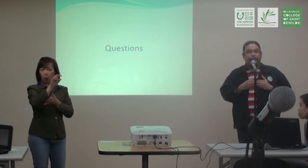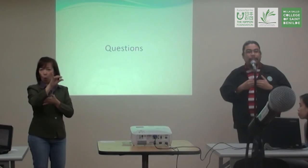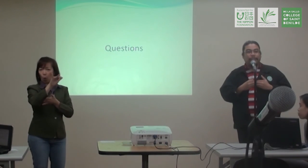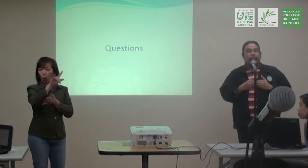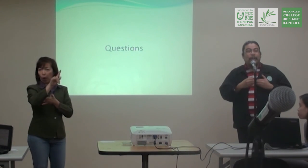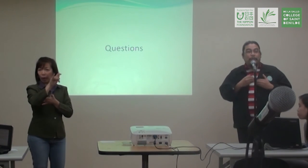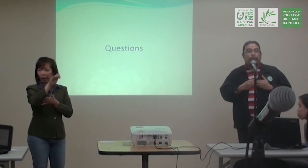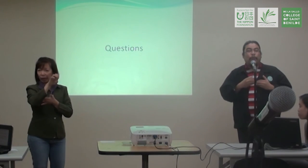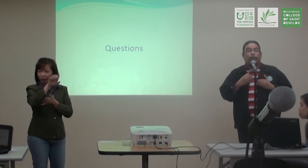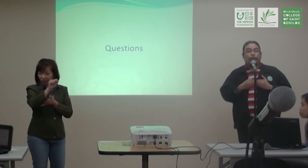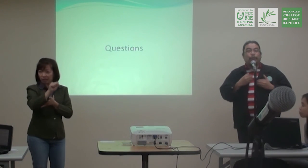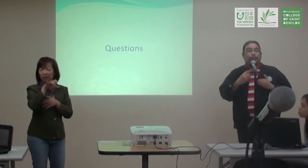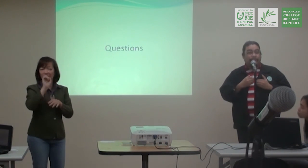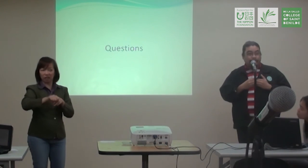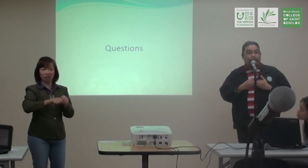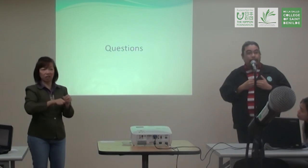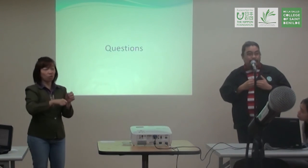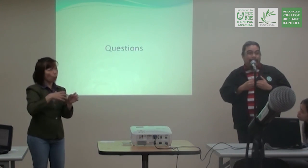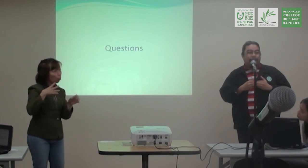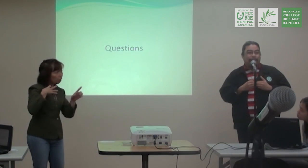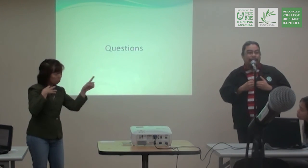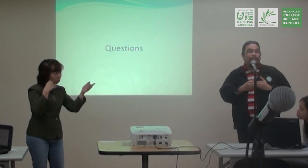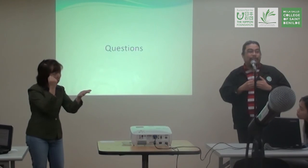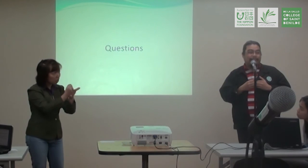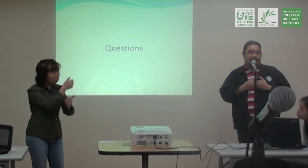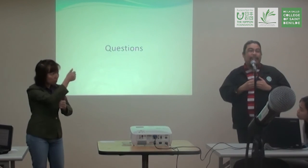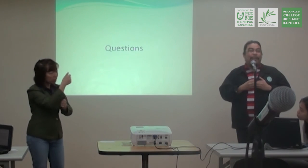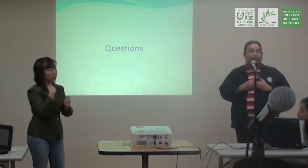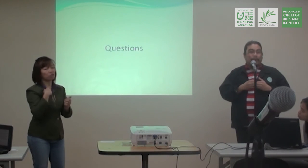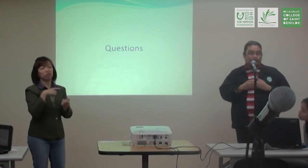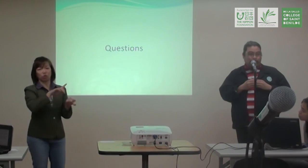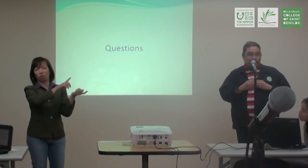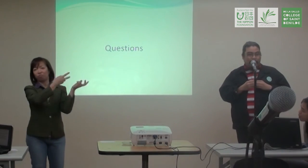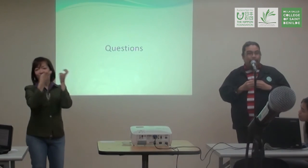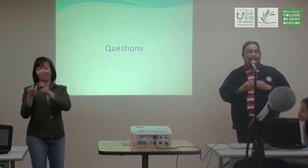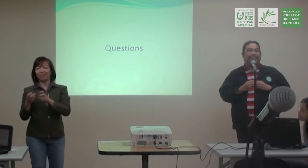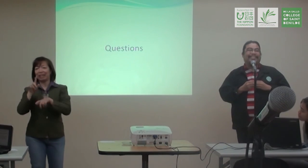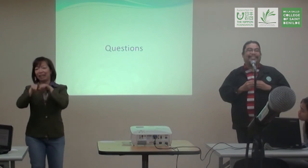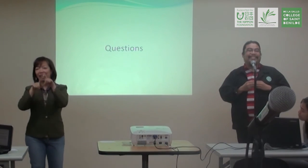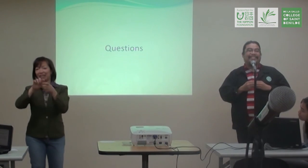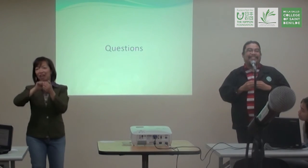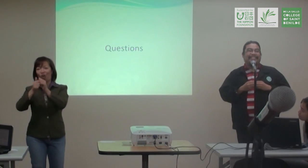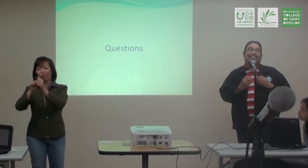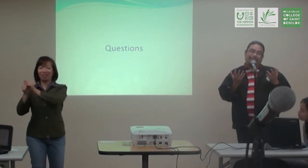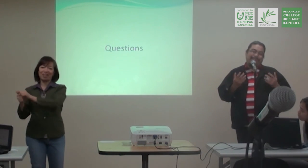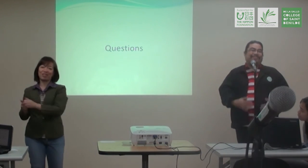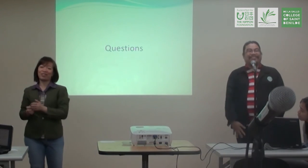get approval first before you can do test accommodation. So that's one problem.